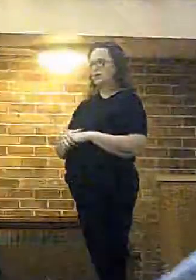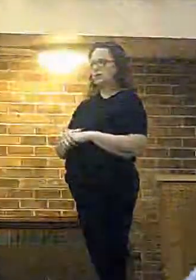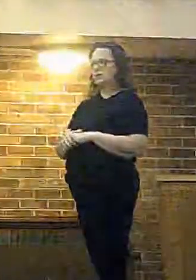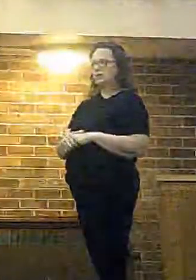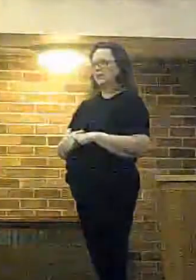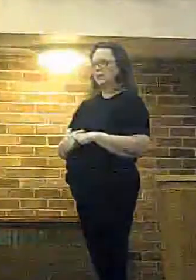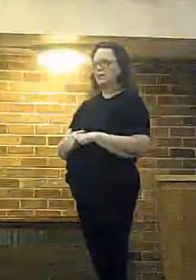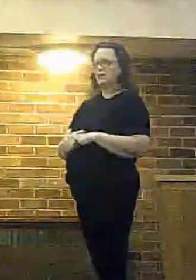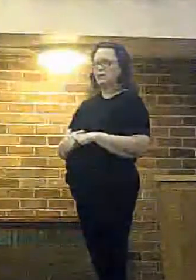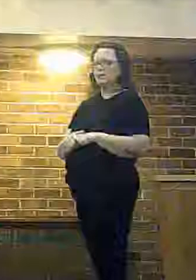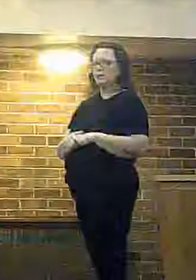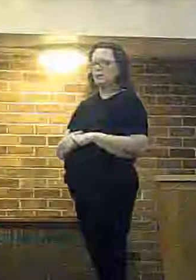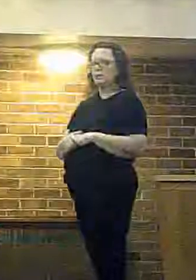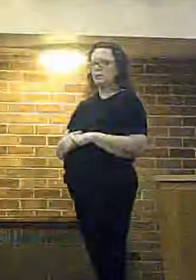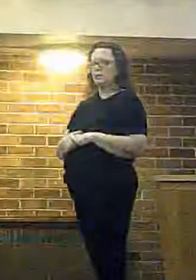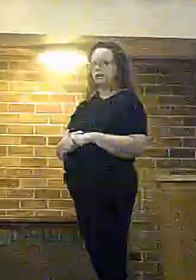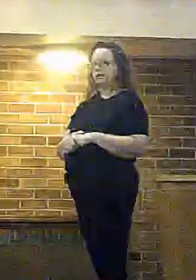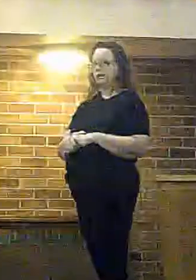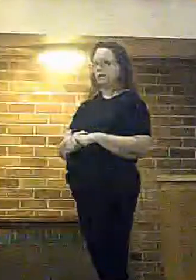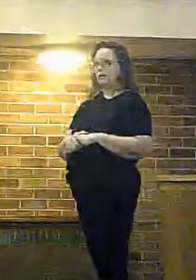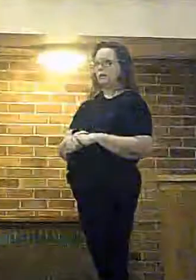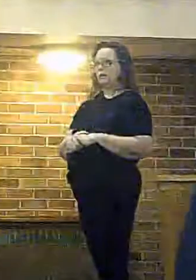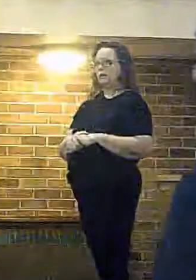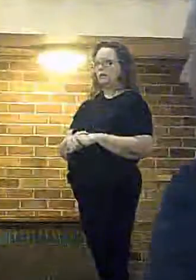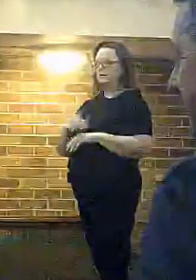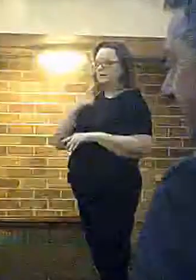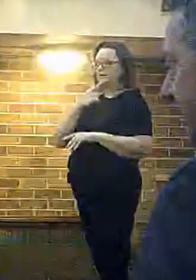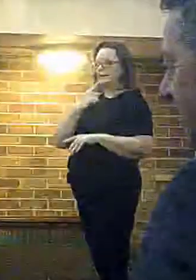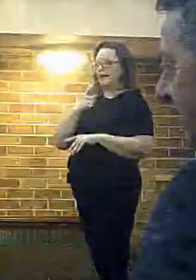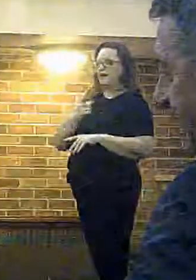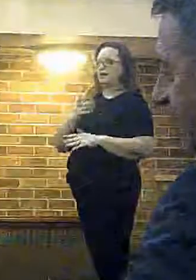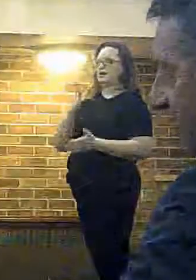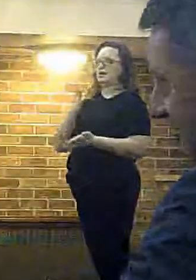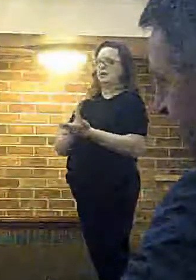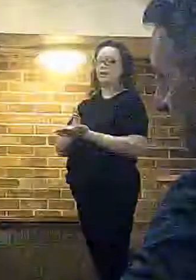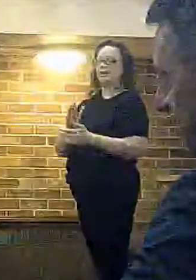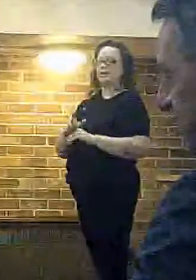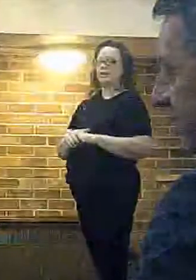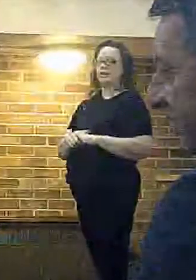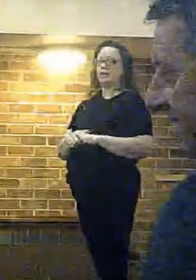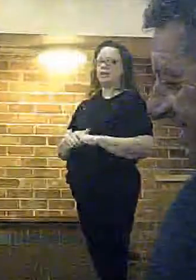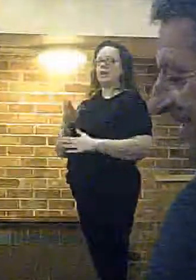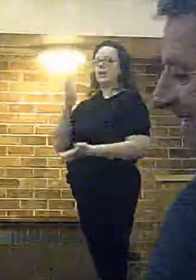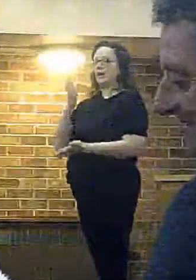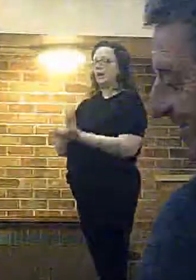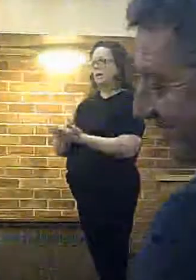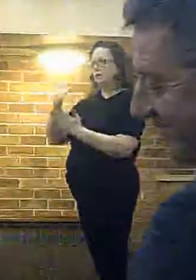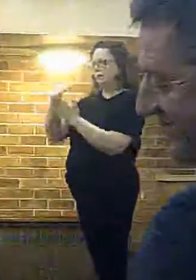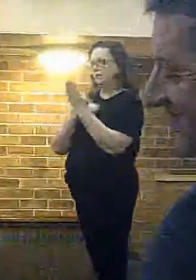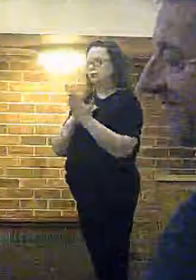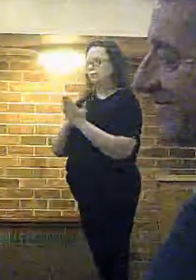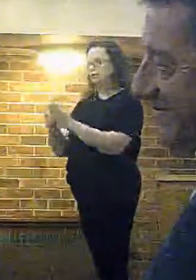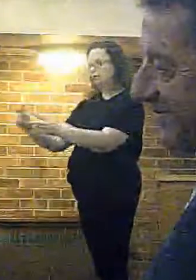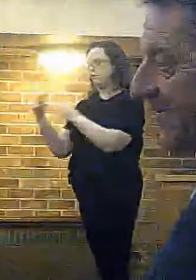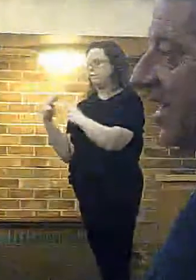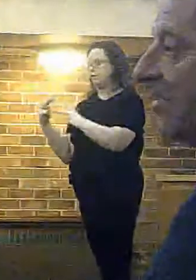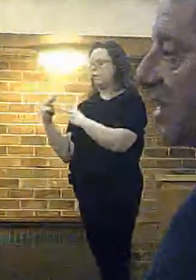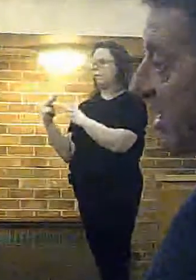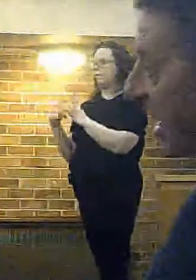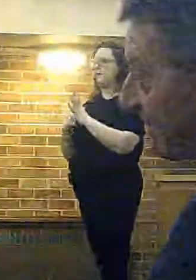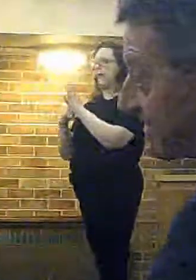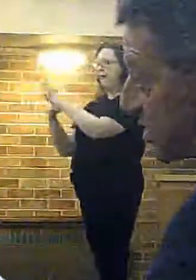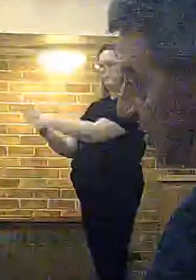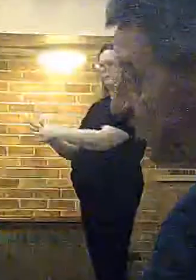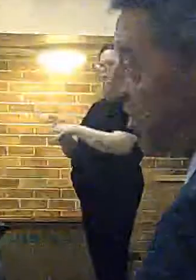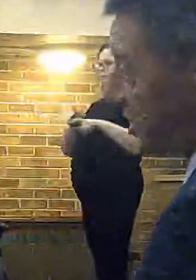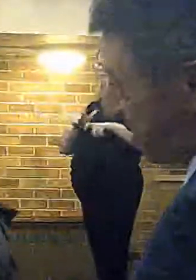I'm sorry, there's a lot more people, but let me say this to you. There will be a judicial review if the application goes ahead, and